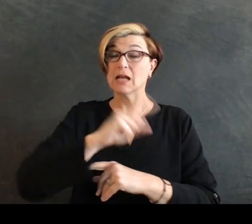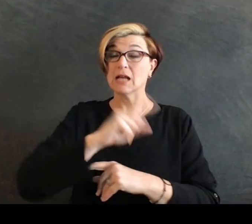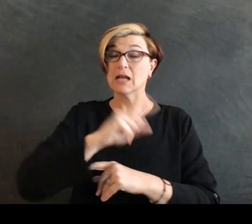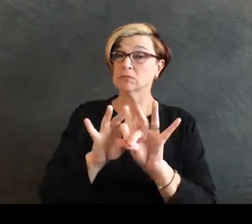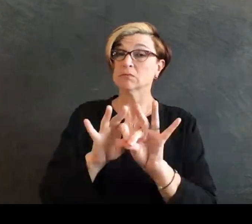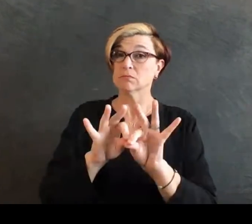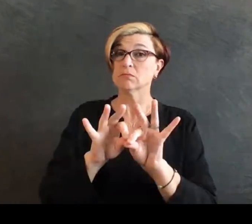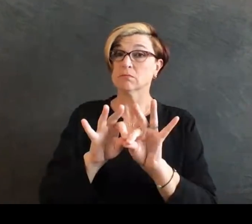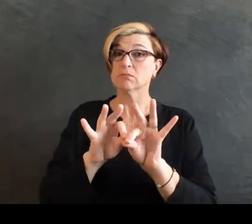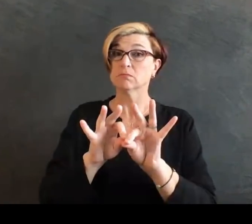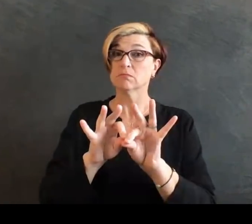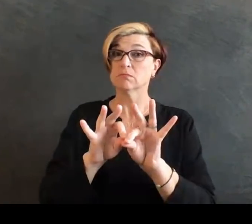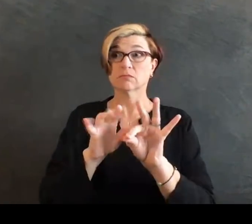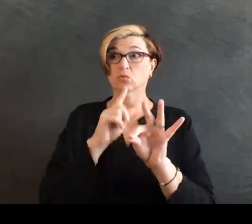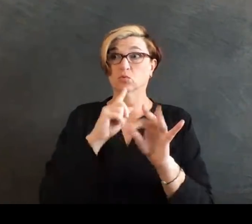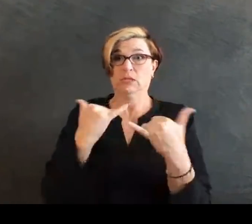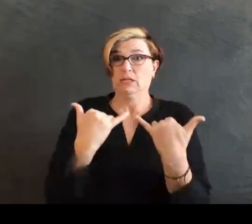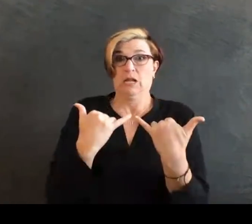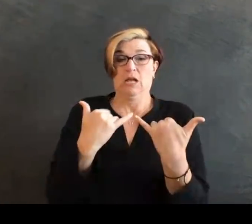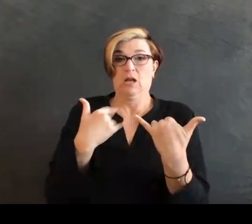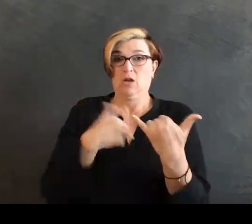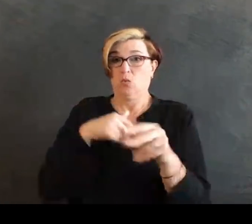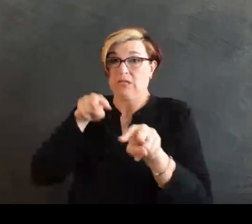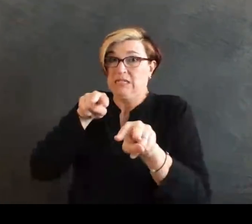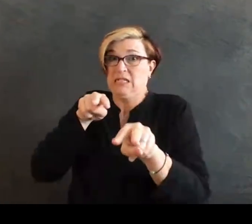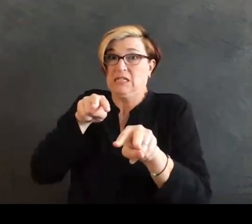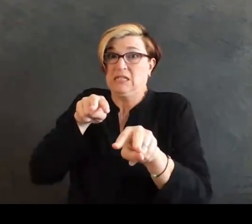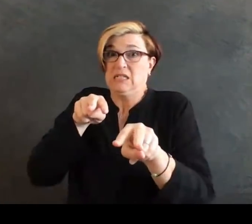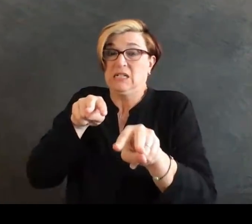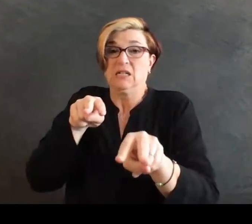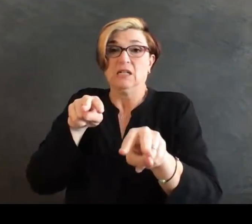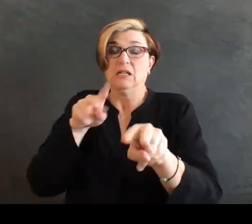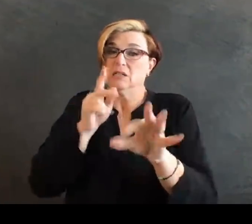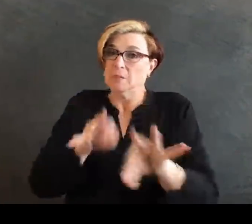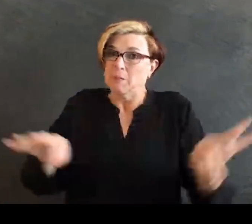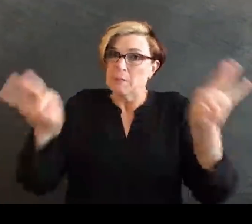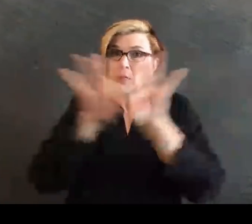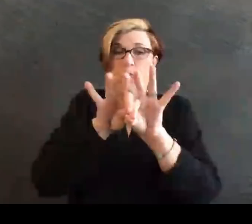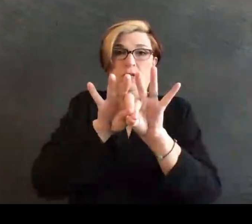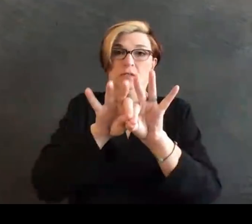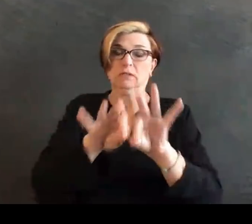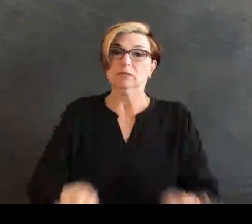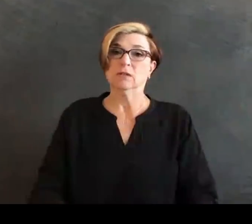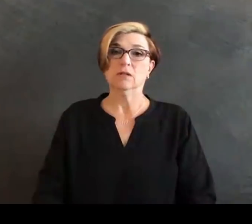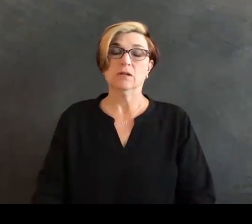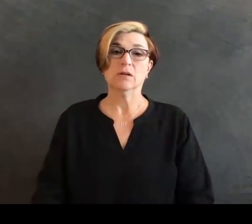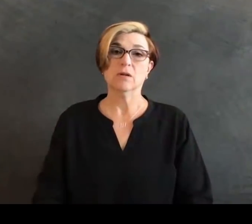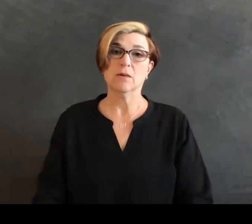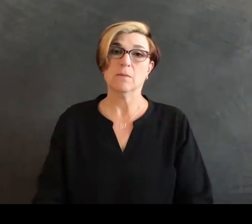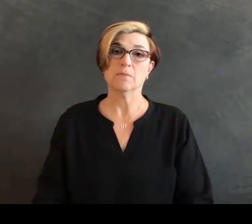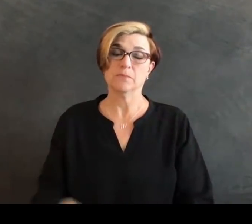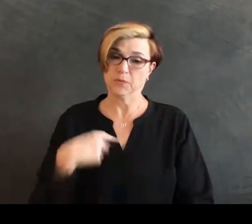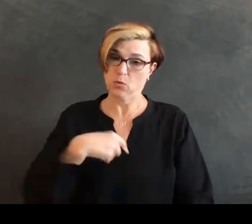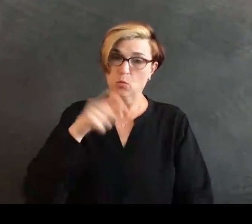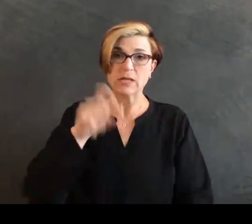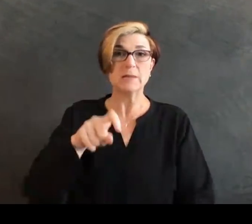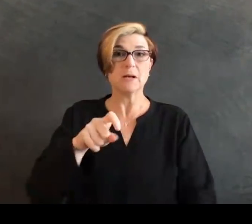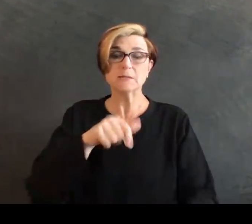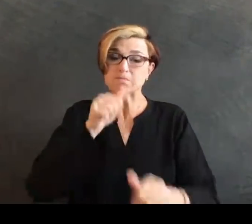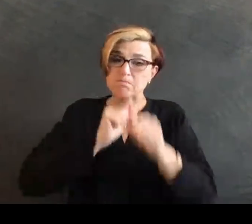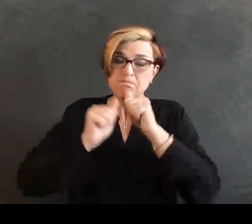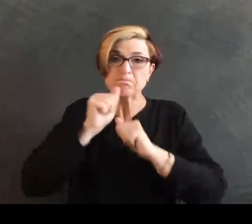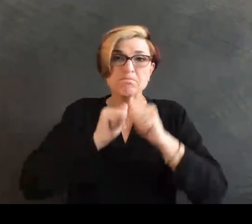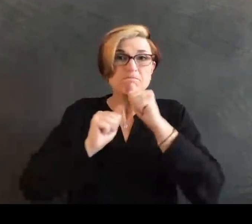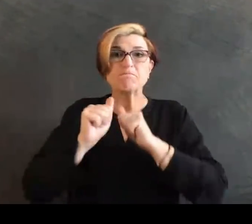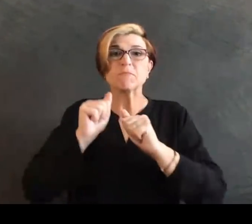30 days, so important because we have to get back. But the more we dedicate ourselves today, the more quickly